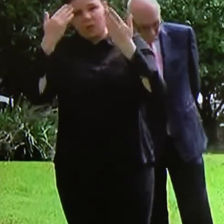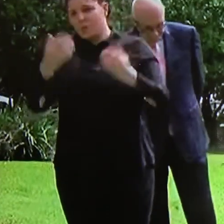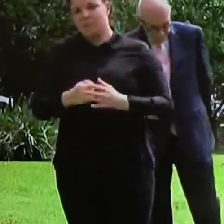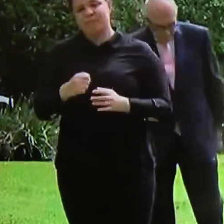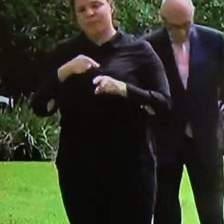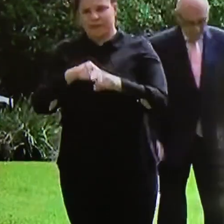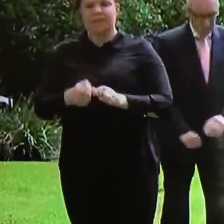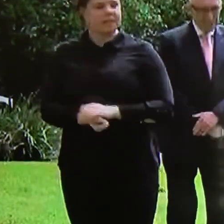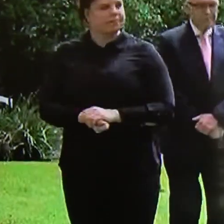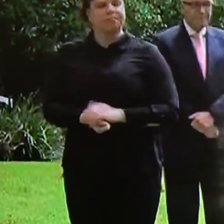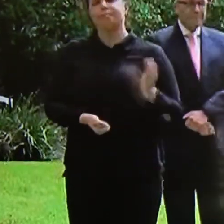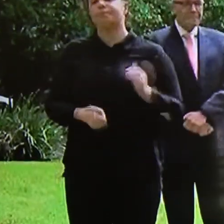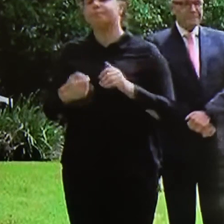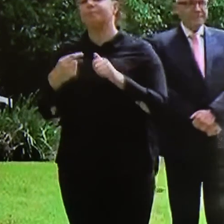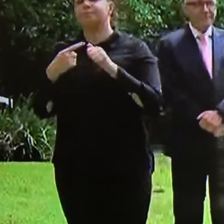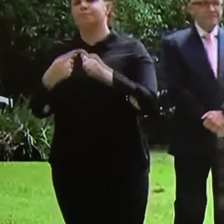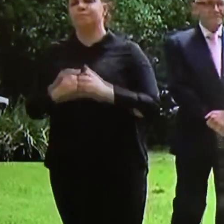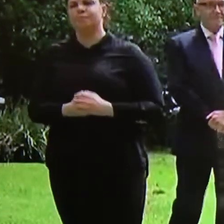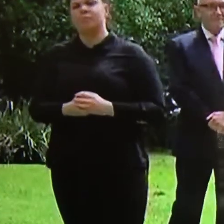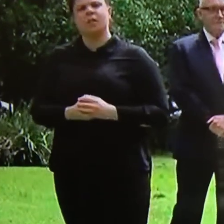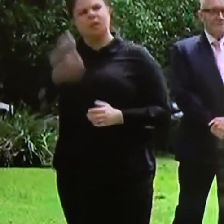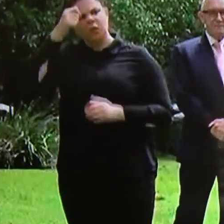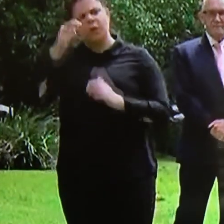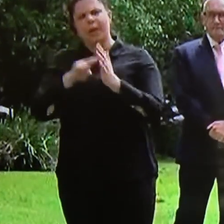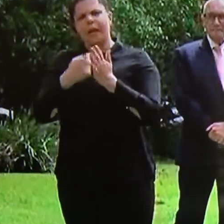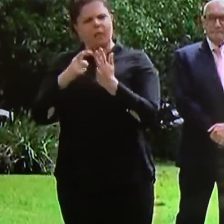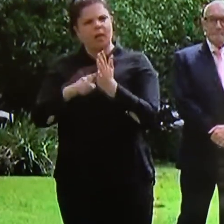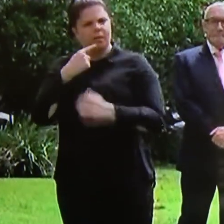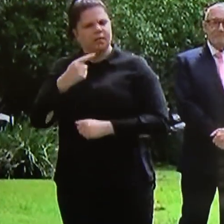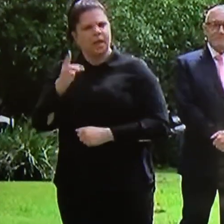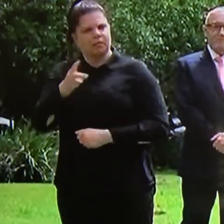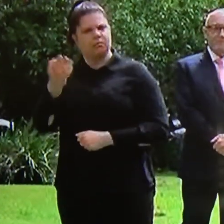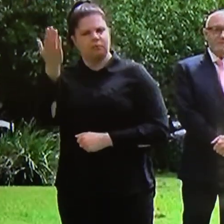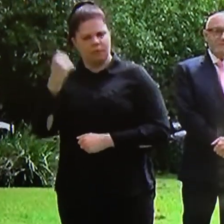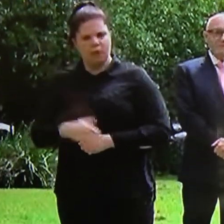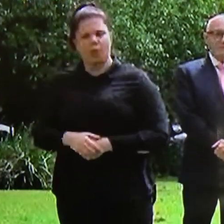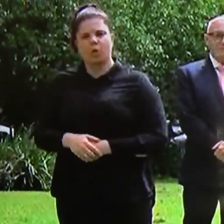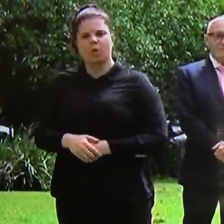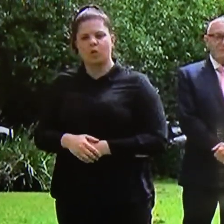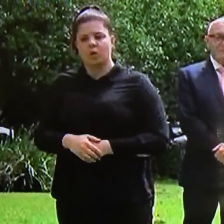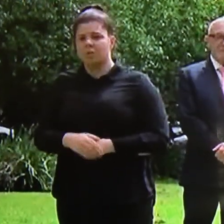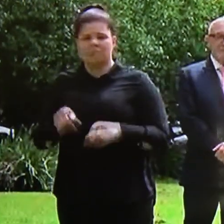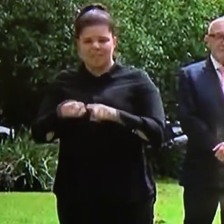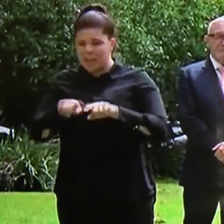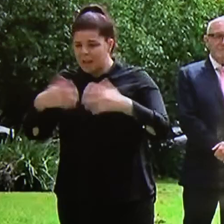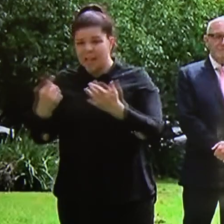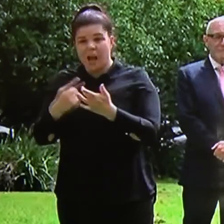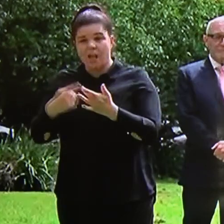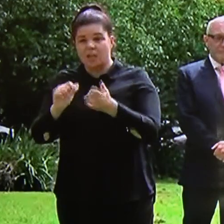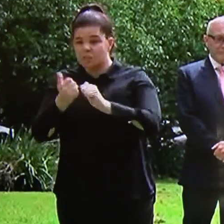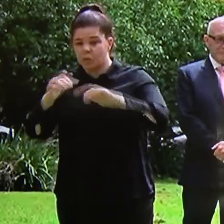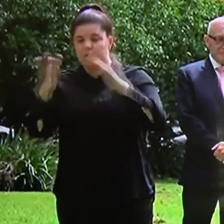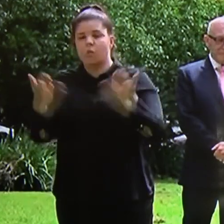As I've said in the past, the NRL made the choice, as has every other sport worldwide,